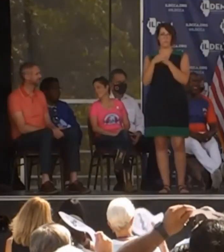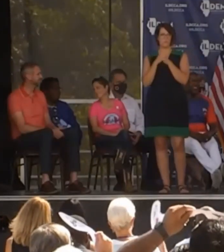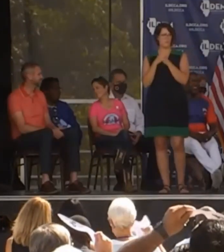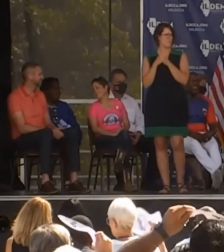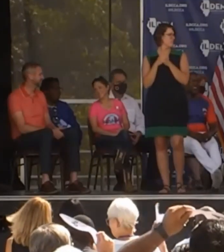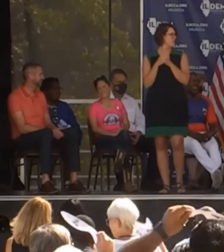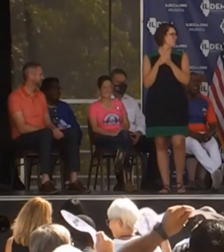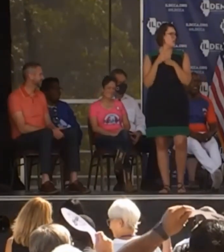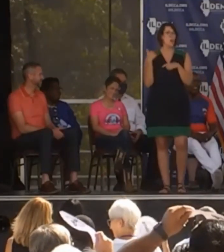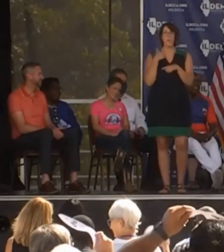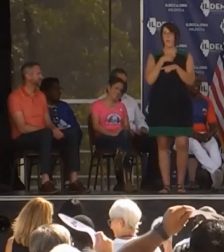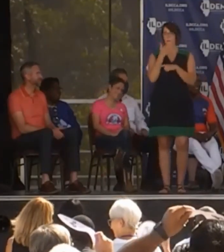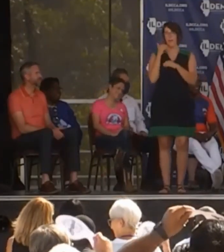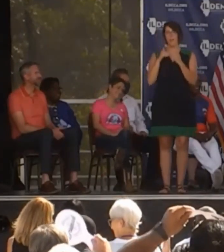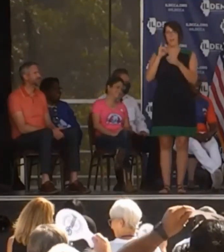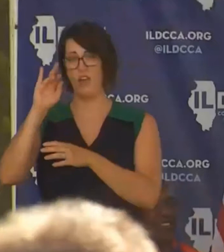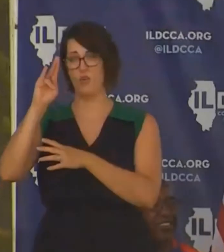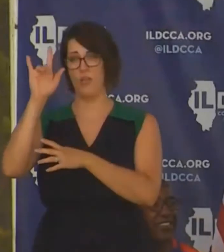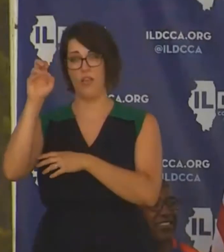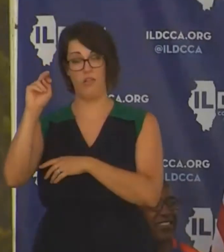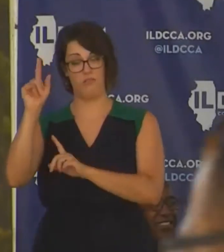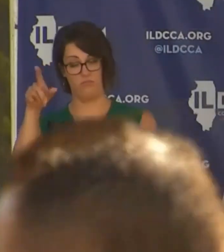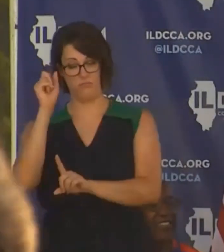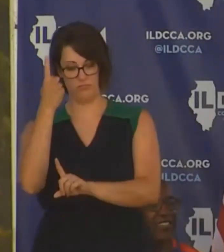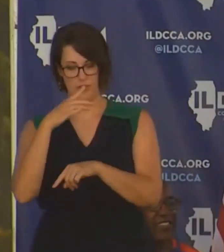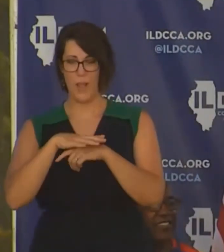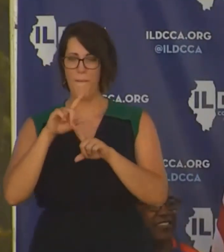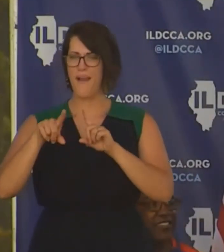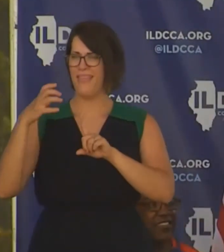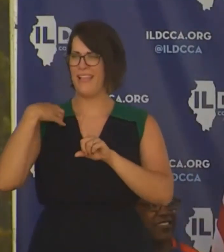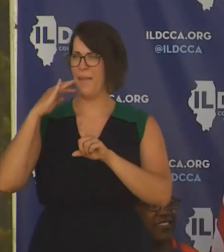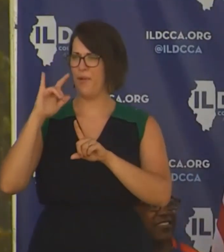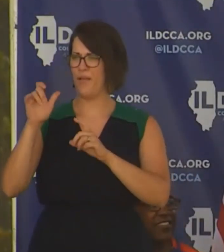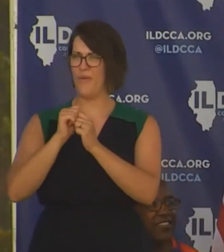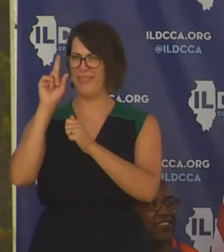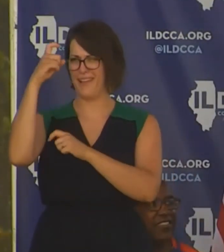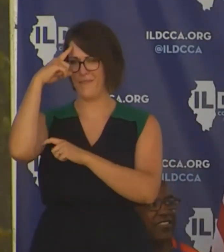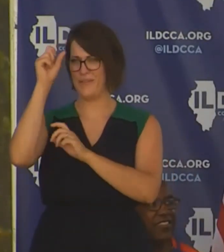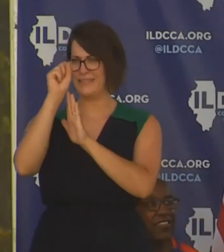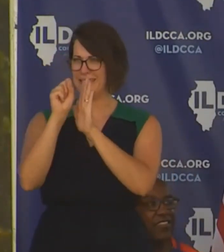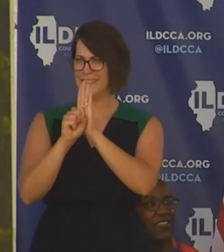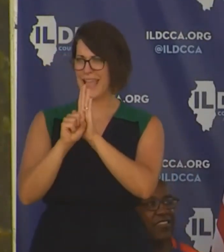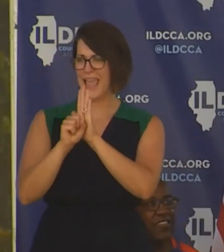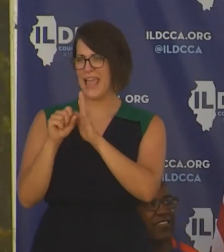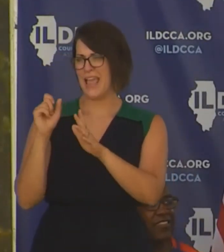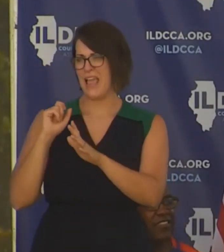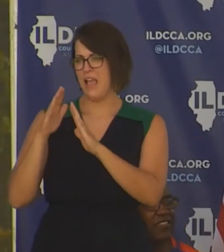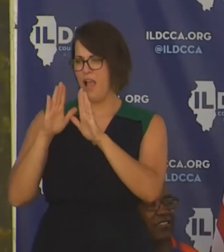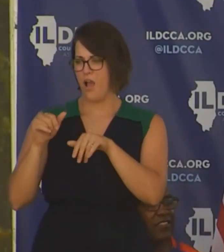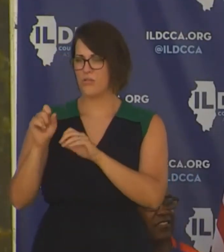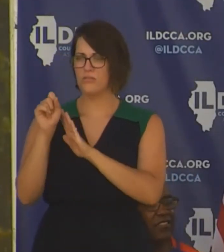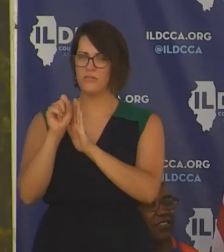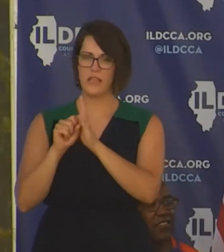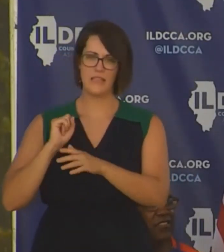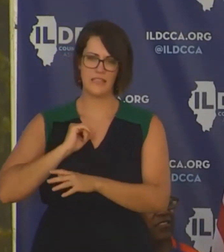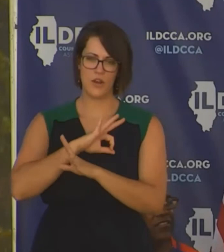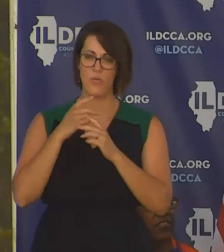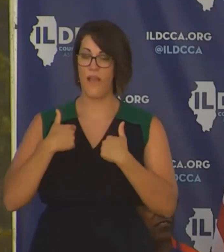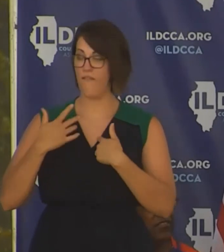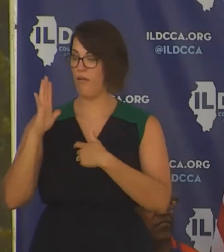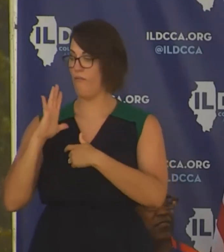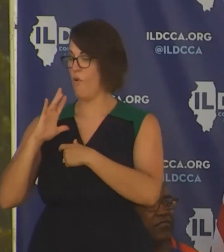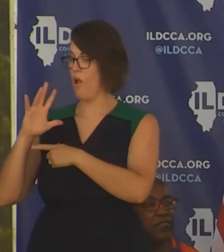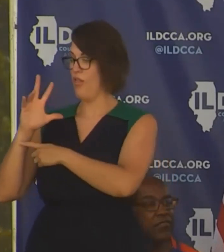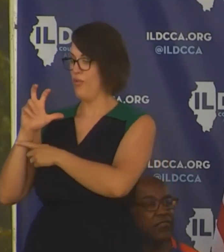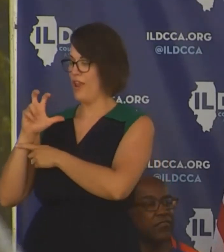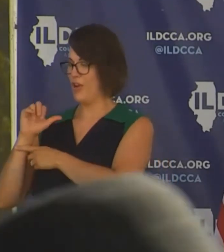than Joliet, downstate Illinois. But the capital bill that the governor and our state house, state senators passed, we went from 300 apprentices to